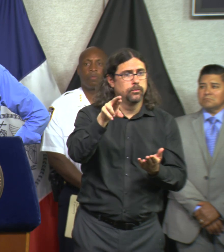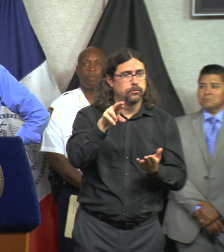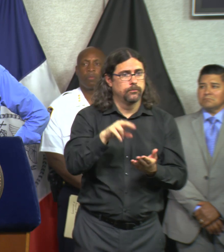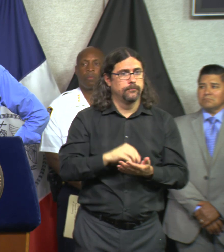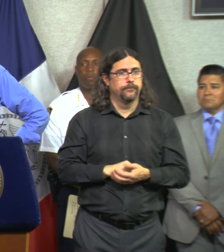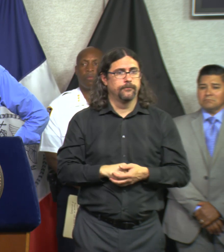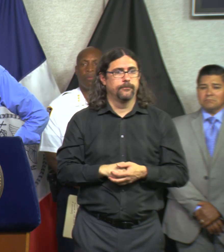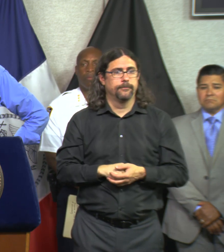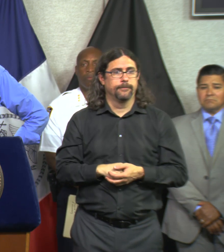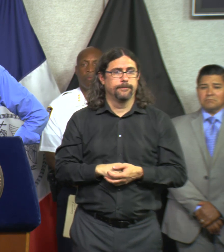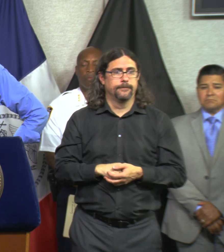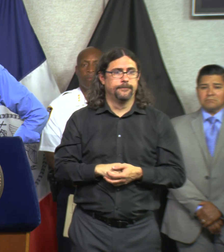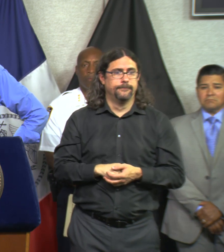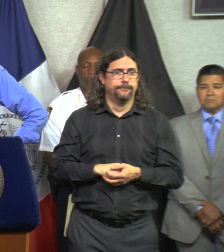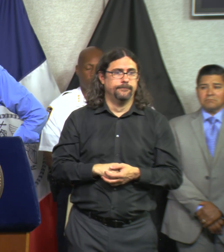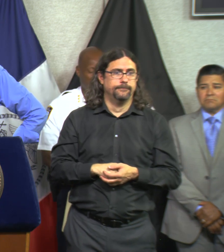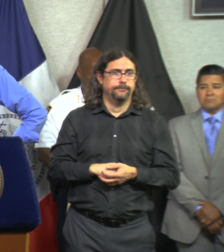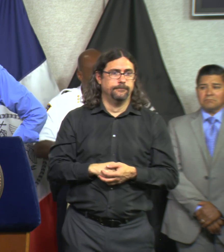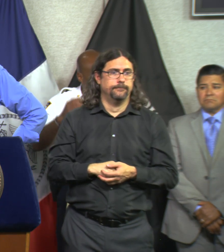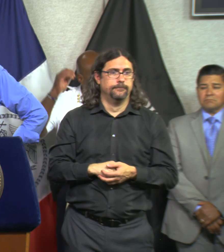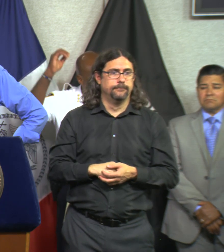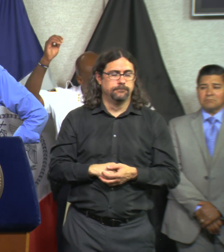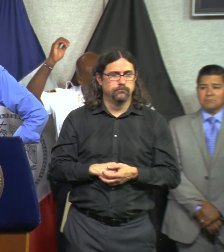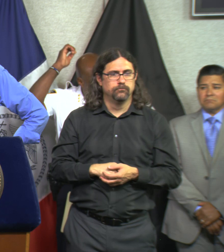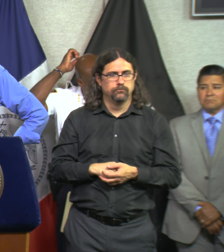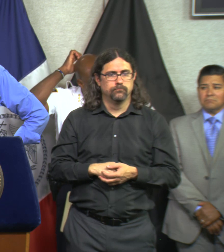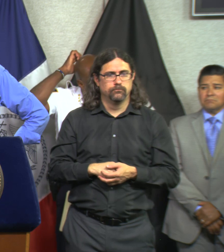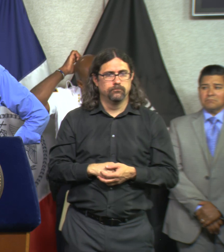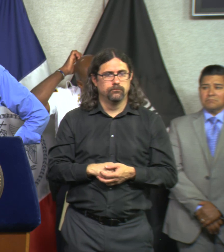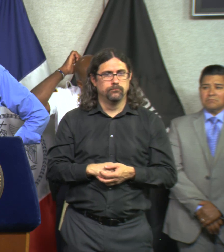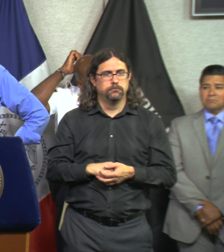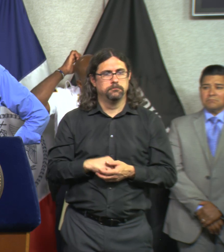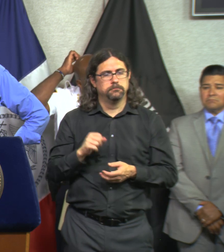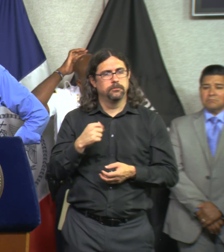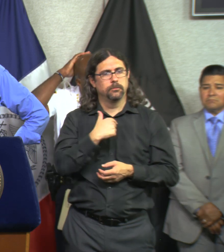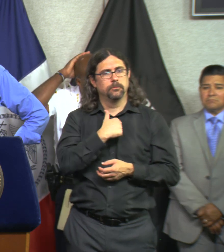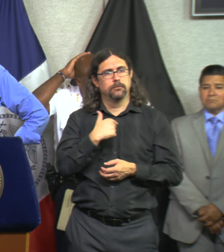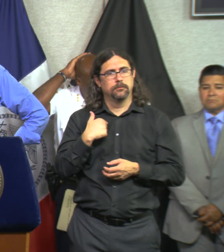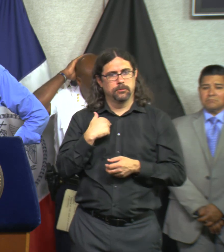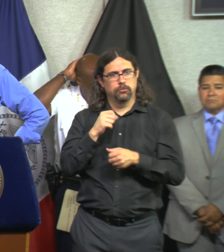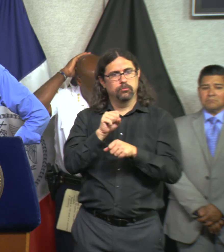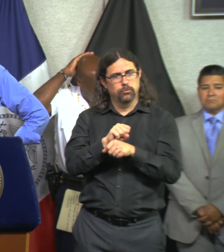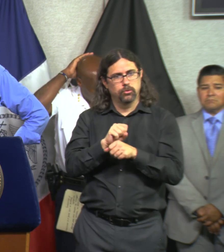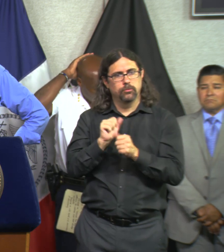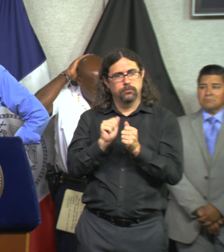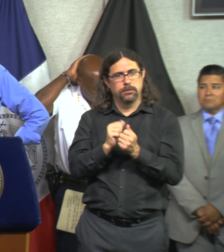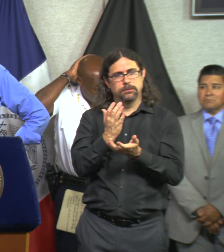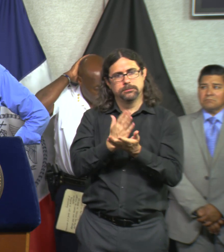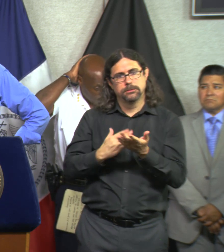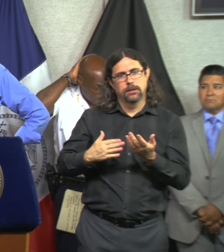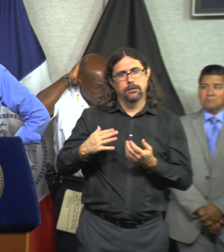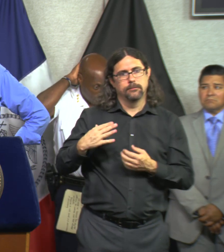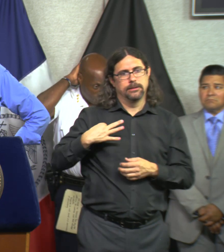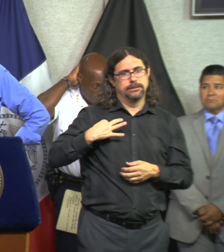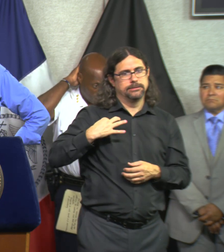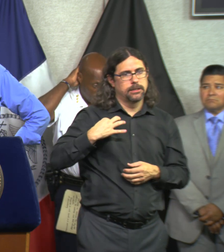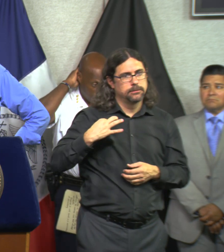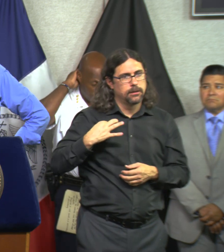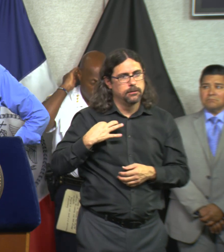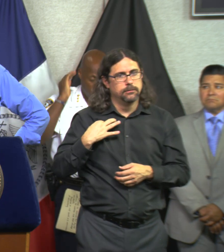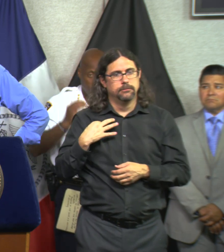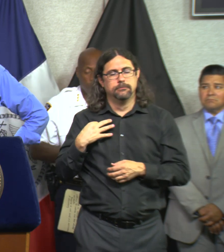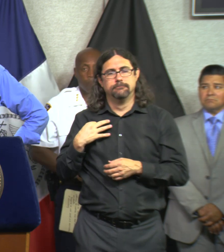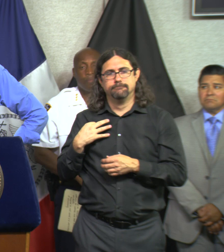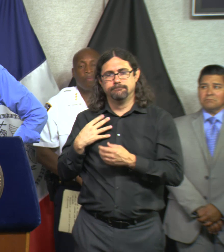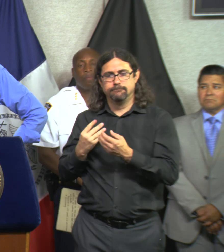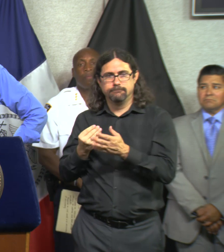on behalf of a number of candidates. We held events for candidates. We supported candidates all over the country up to the 2018 election, and everything we've done is according